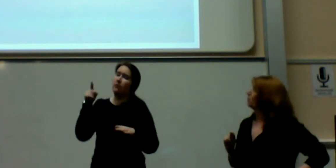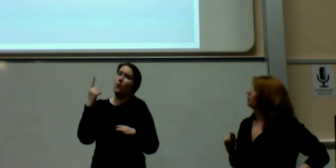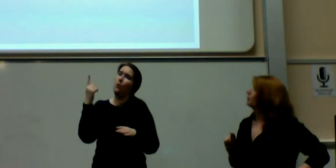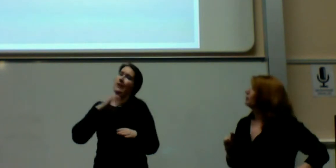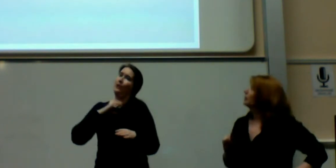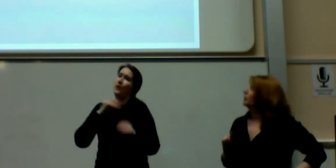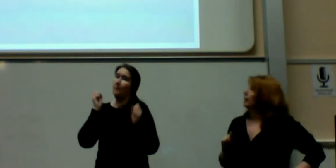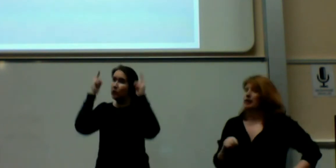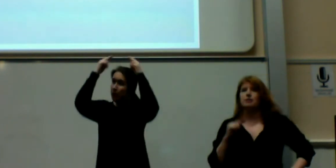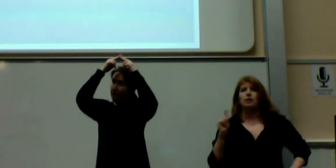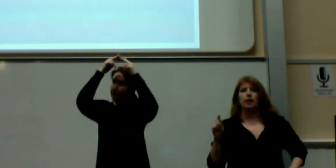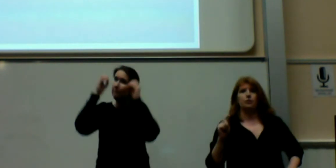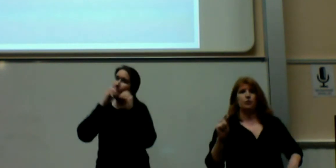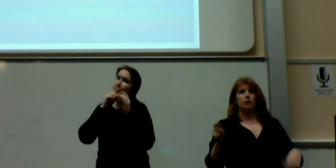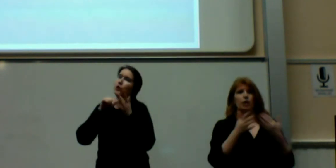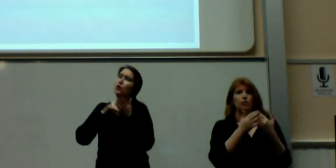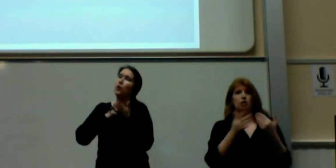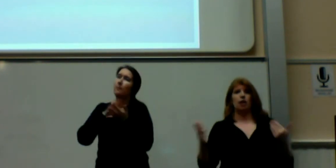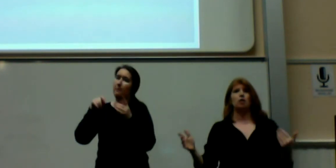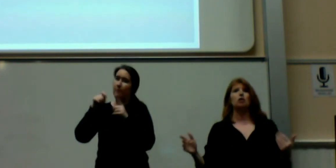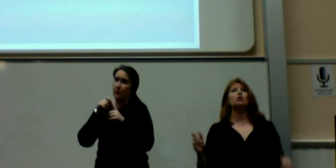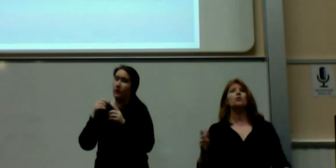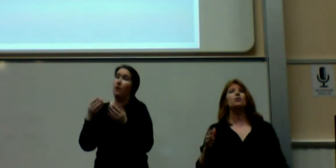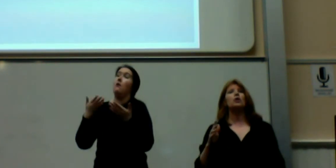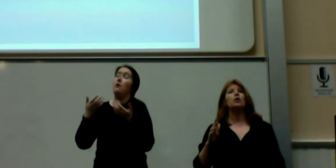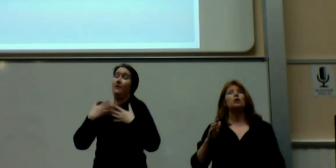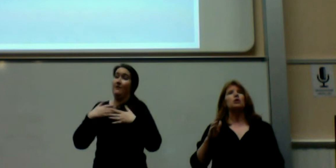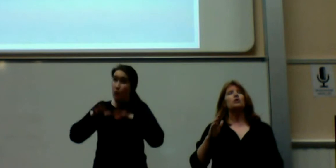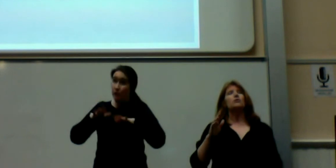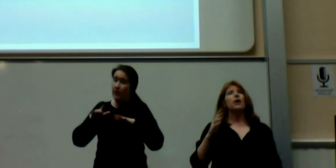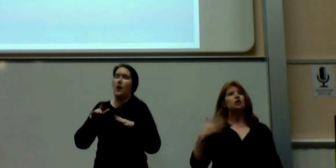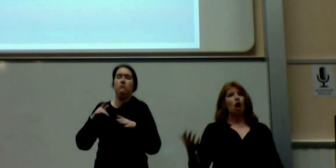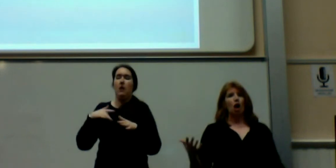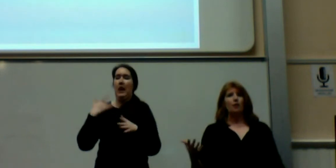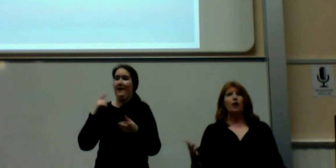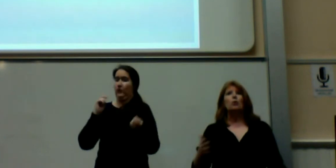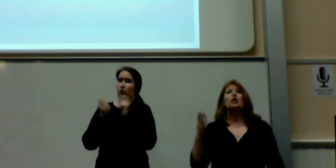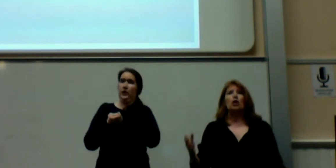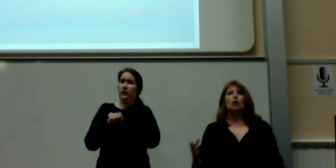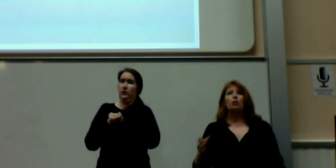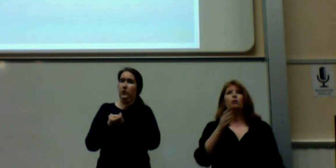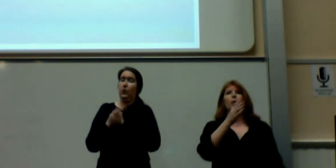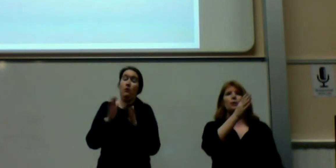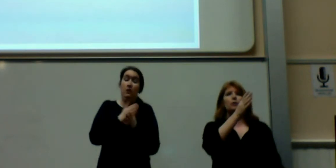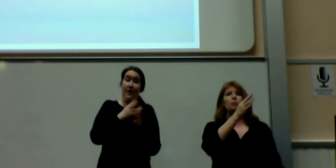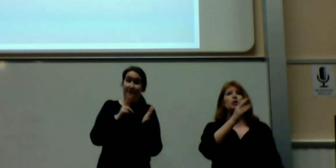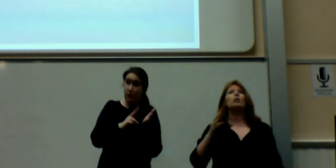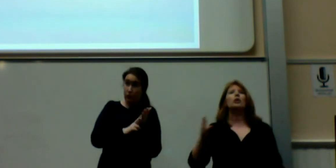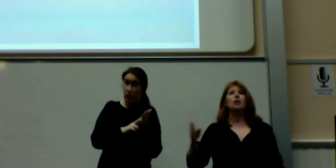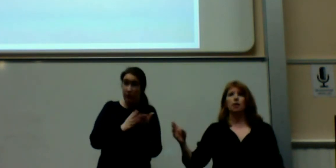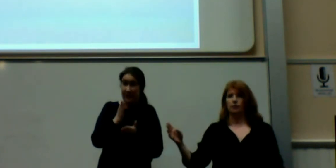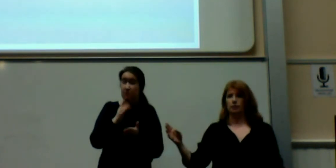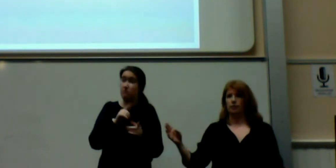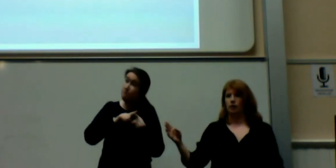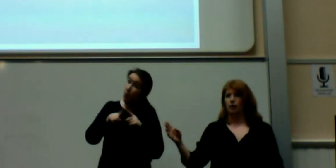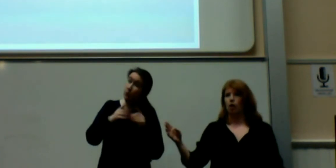bishop, and his life is forever changed. And so the Valjean that we know throughout the